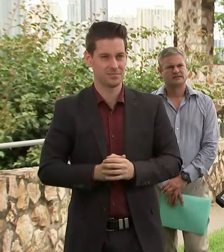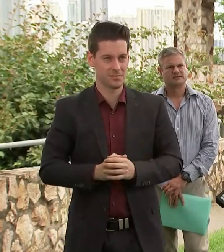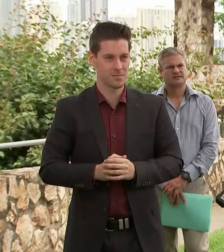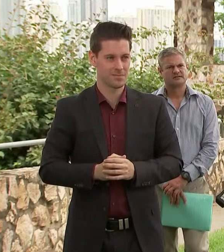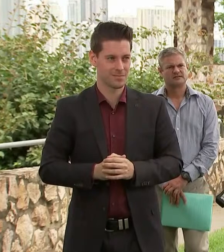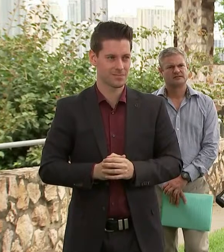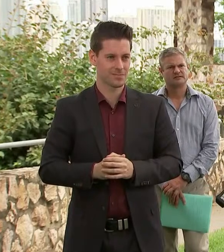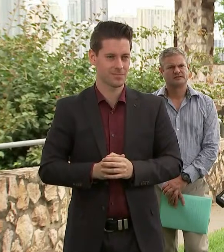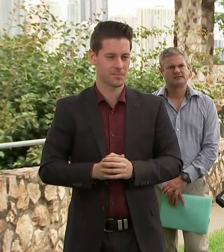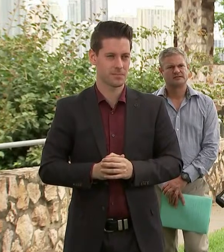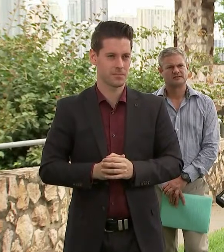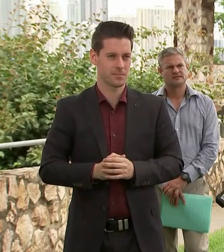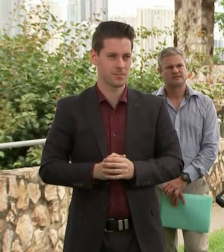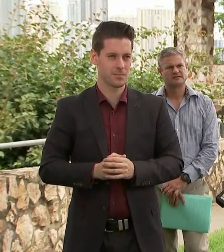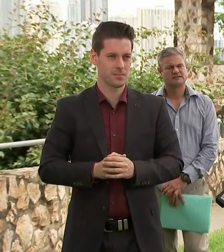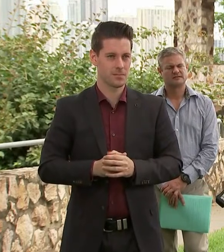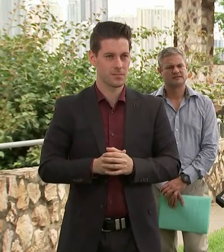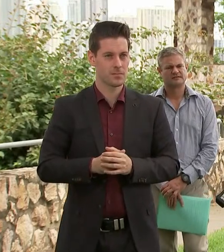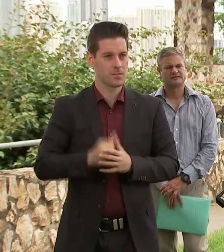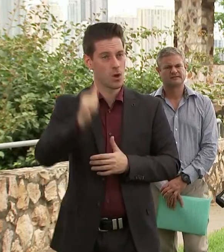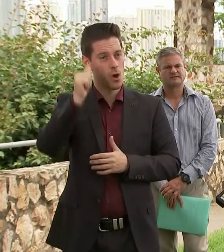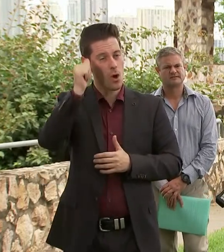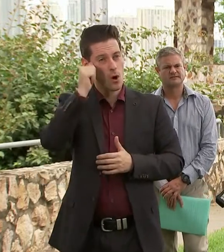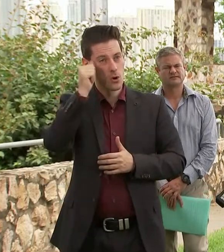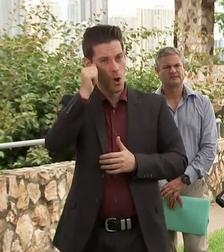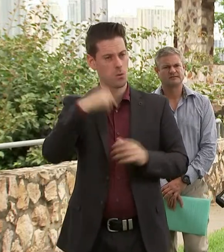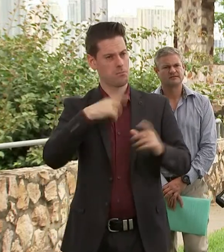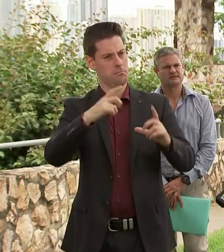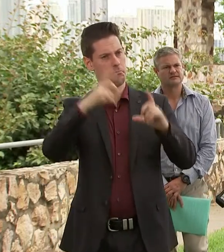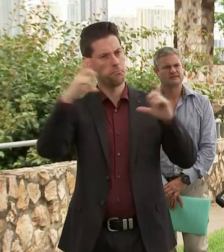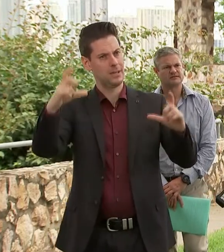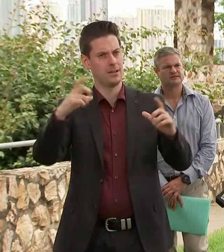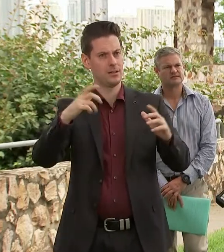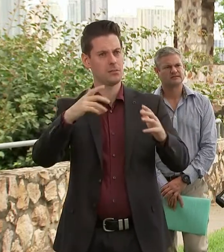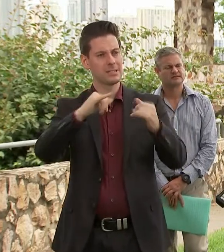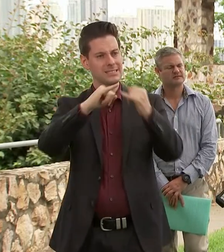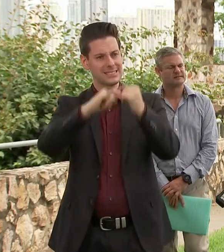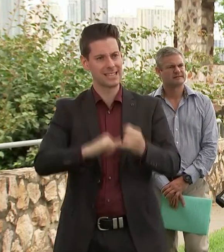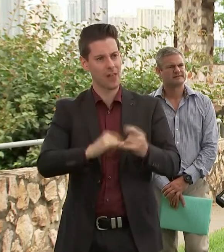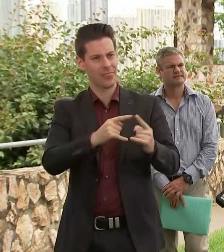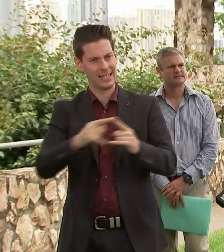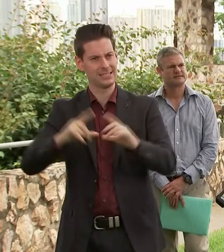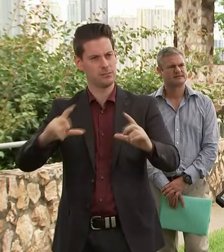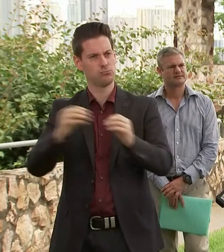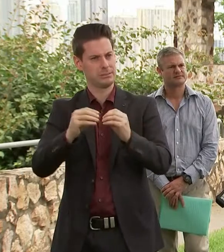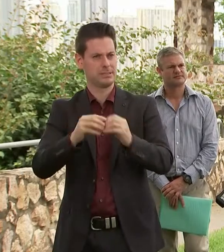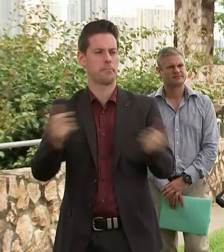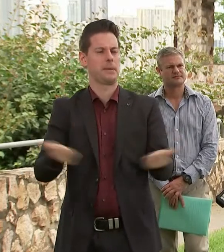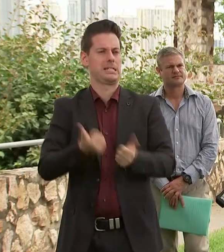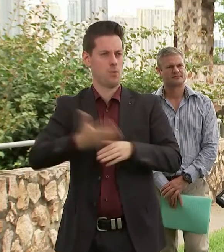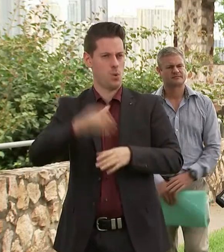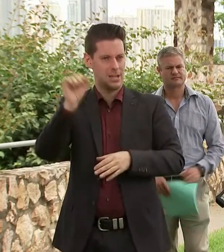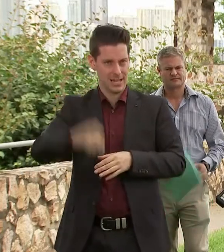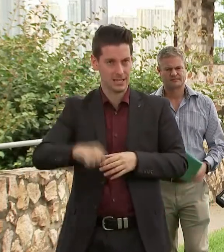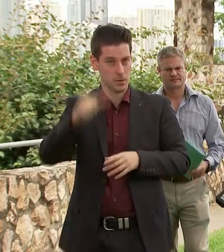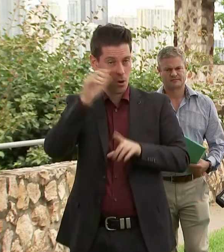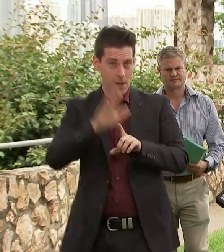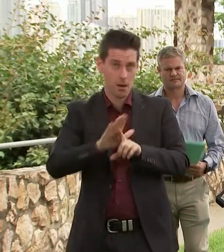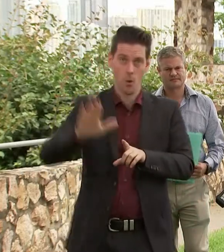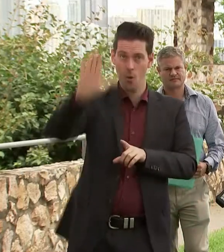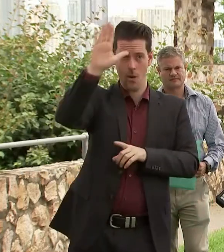state. Obviously, there's a large population and large economic activity in the southeast. We'll also see, we